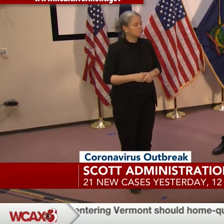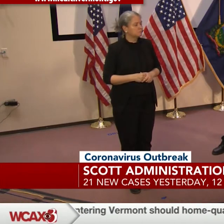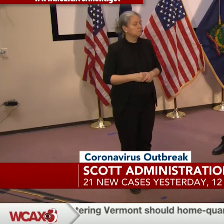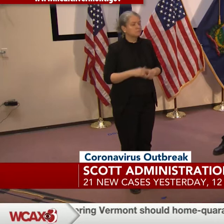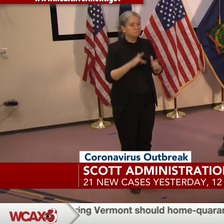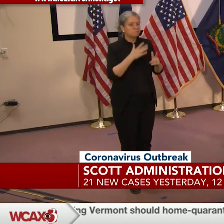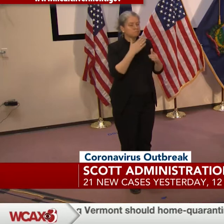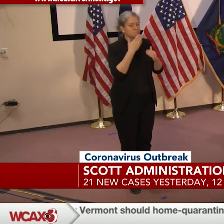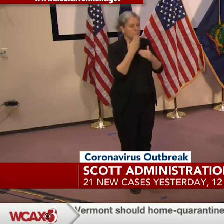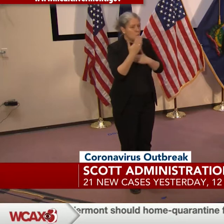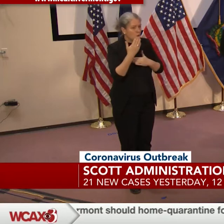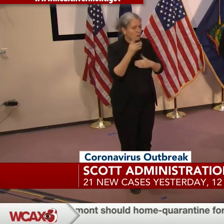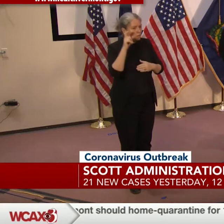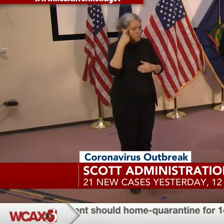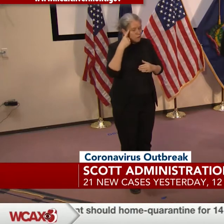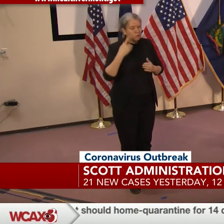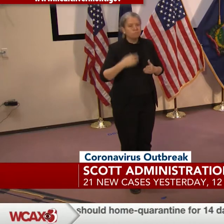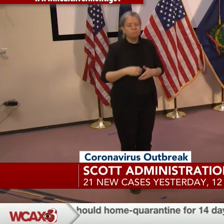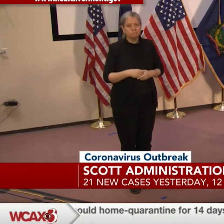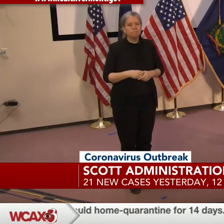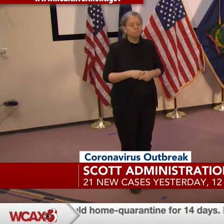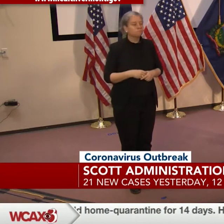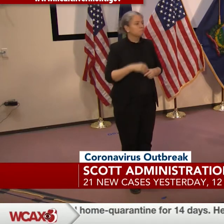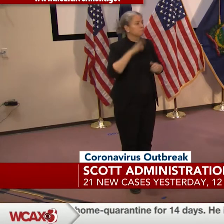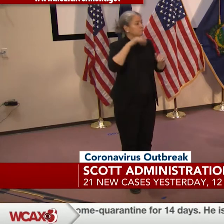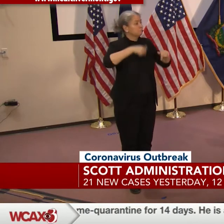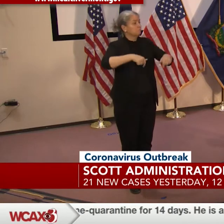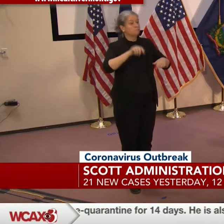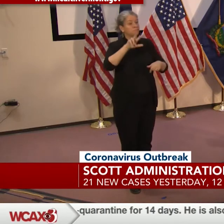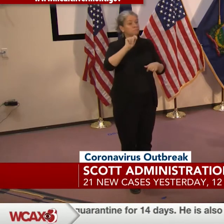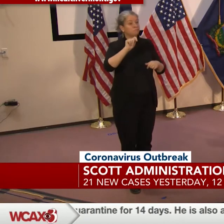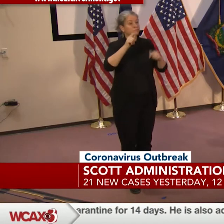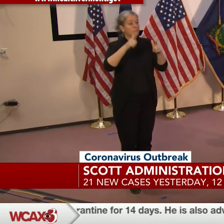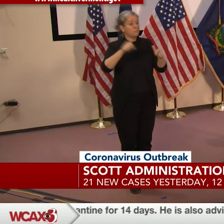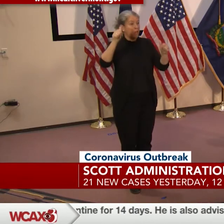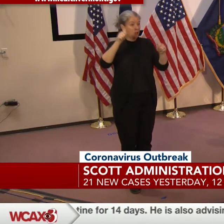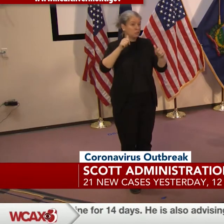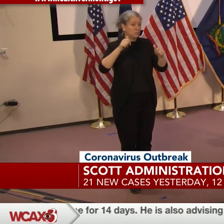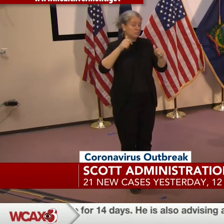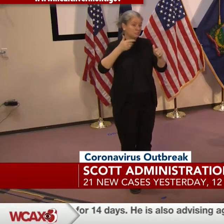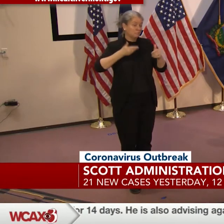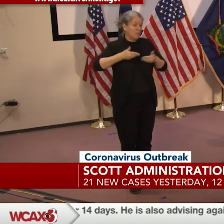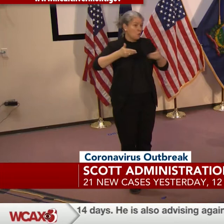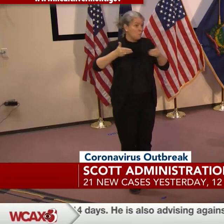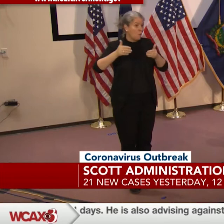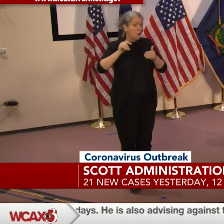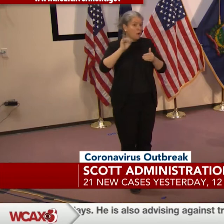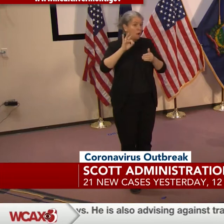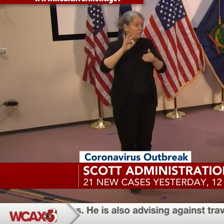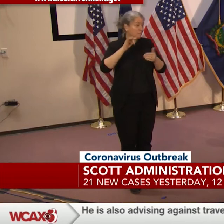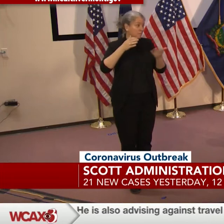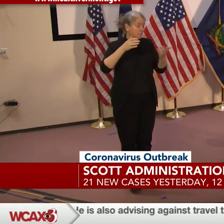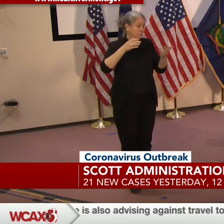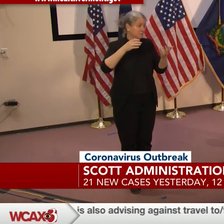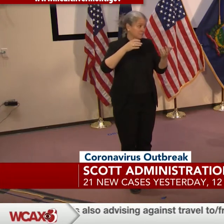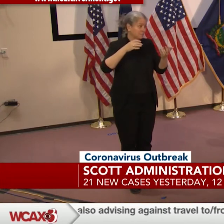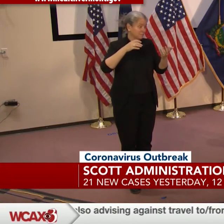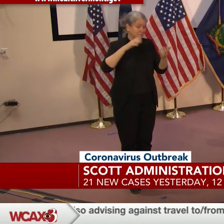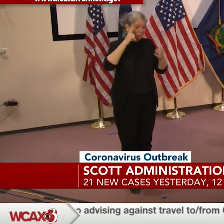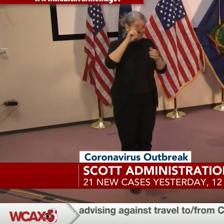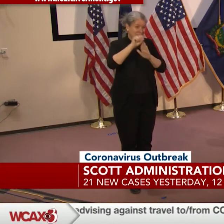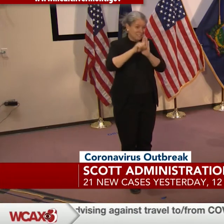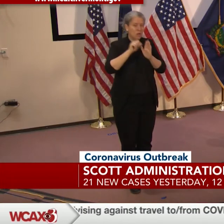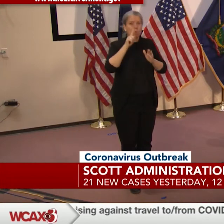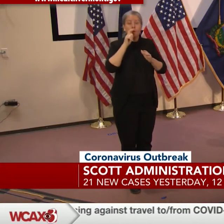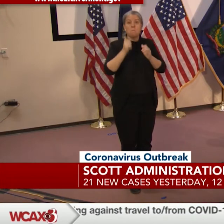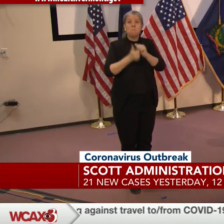Good morning, Governor. The state of Vermont is the largest employer in the state, and of course the budget is getting hit pretty hard